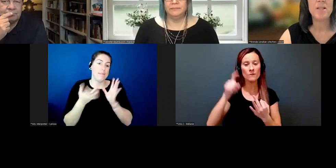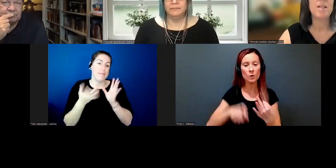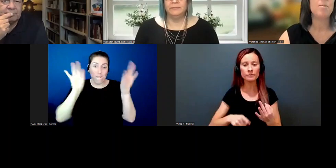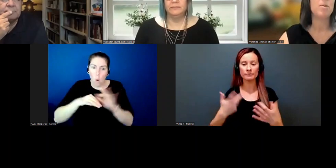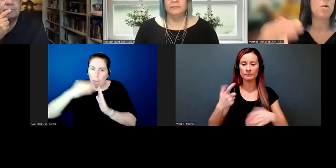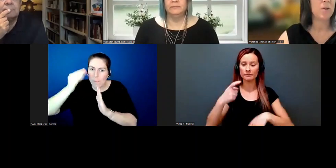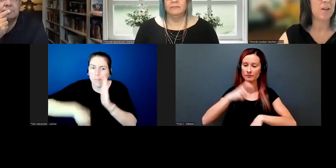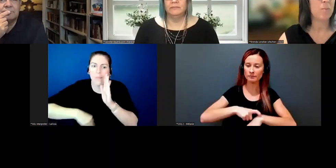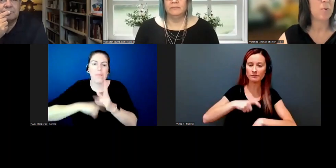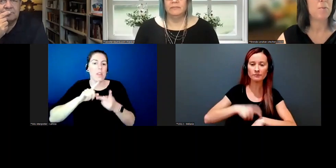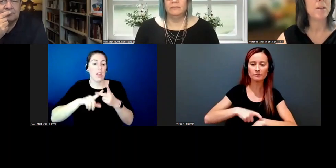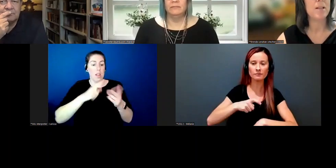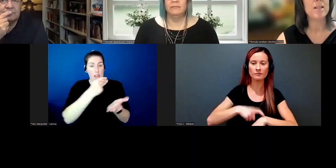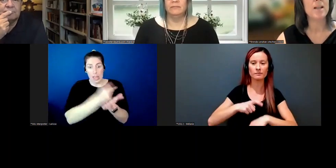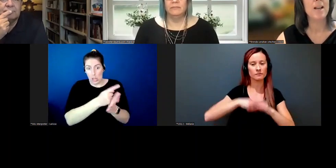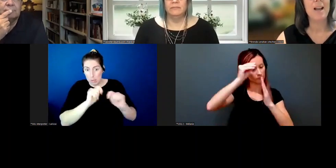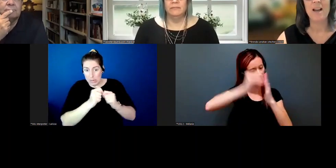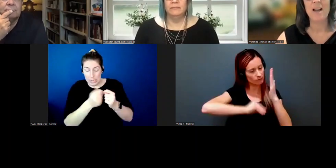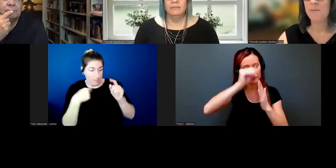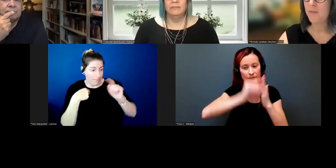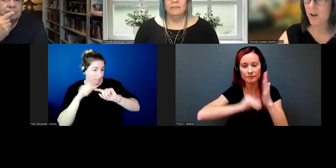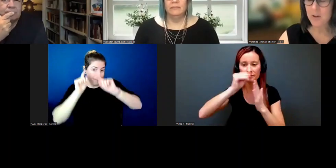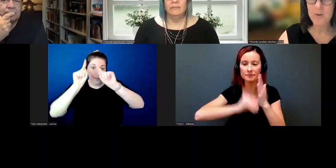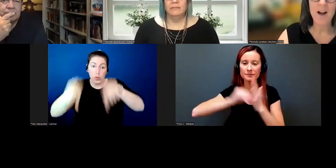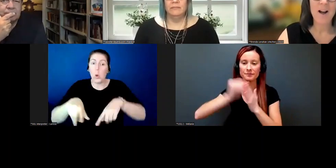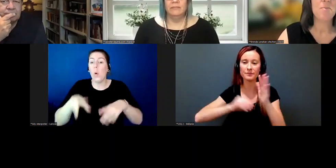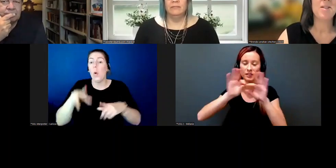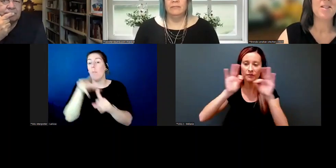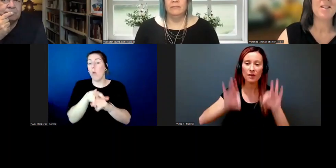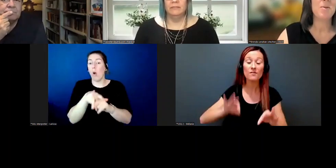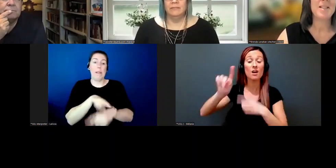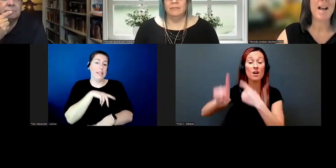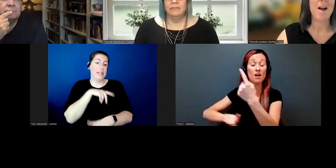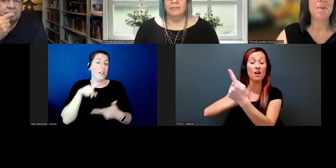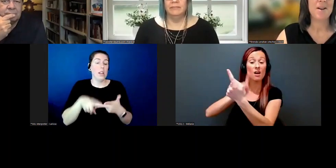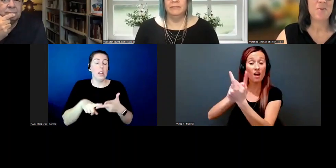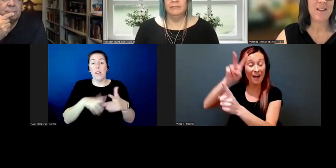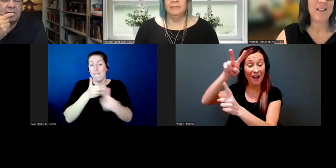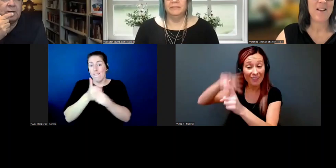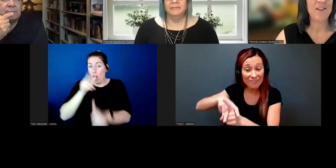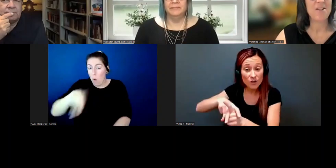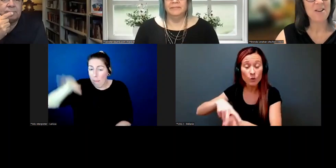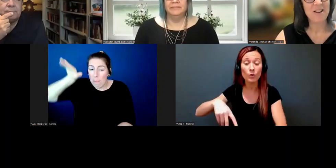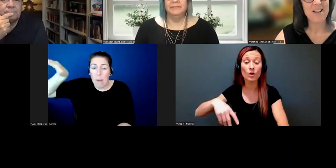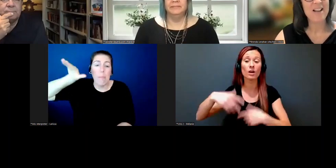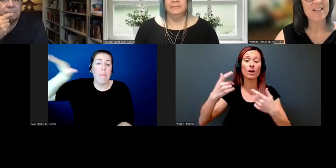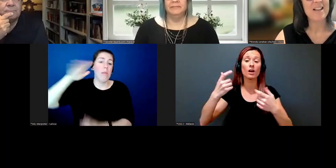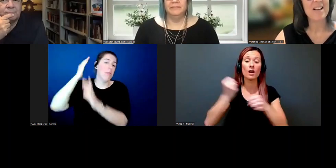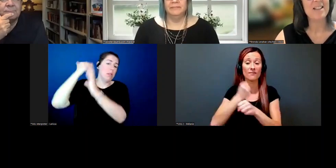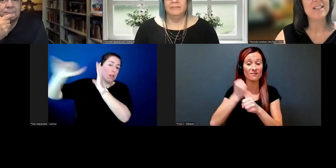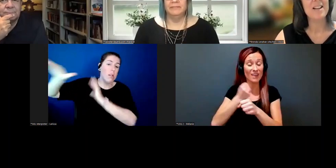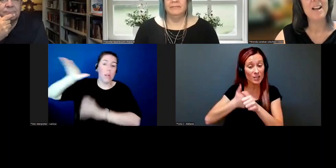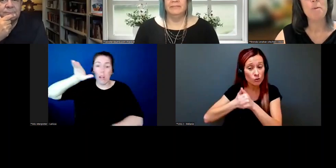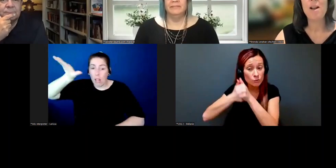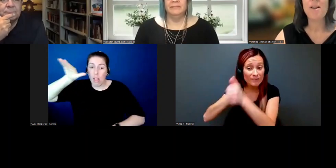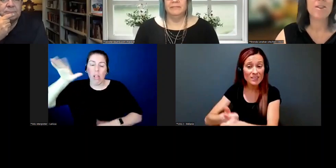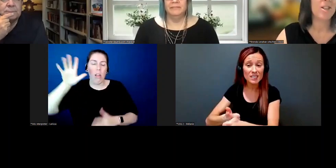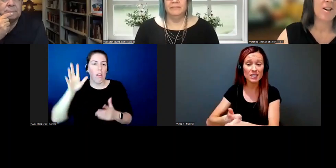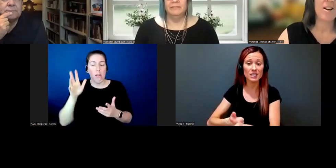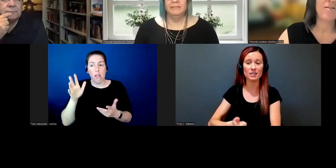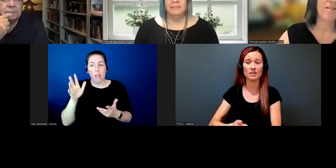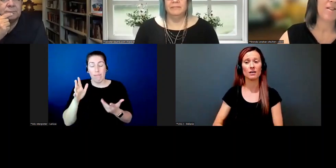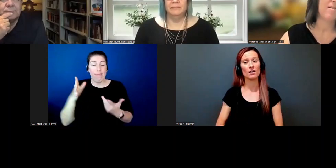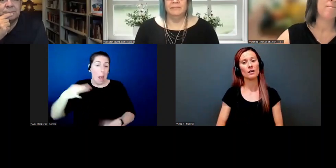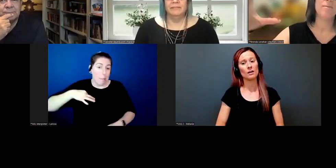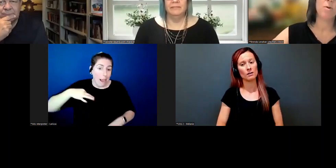therapy team, go to the appointments, follow up to see what's happening, why they haven't got it yet, and apply for